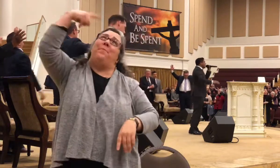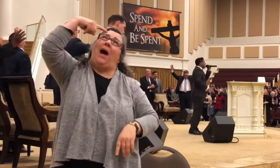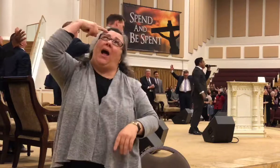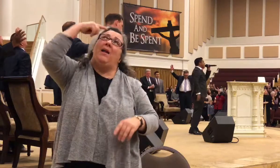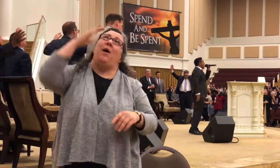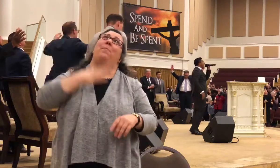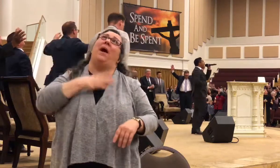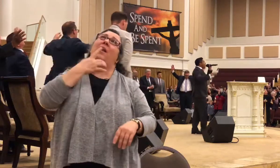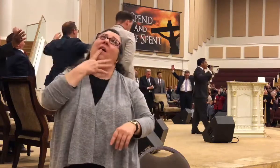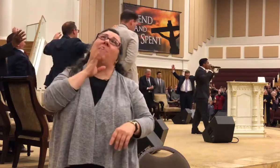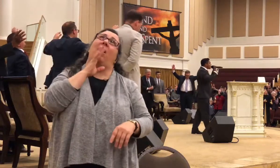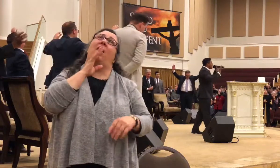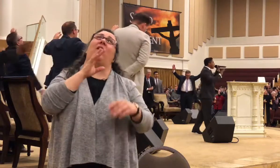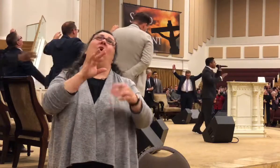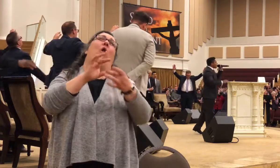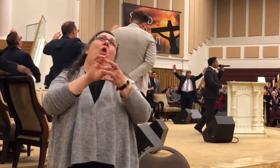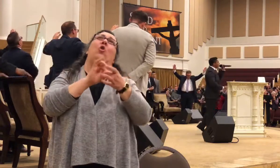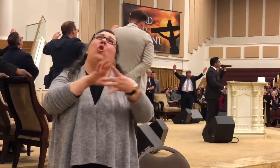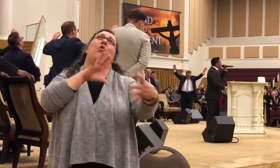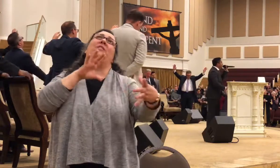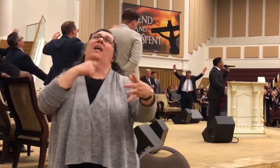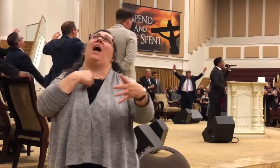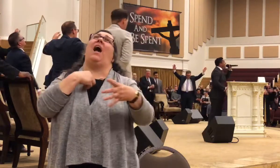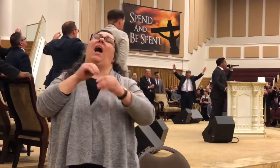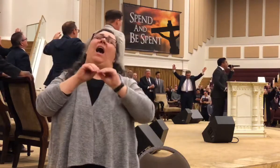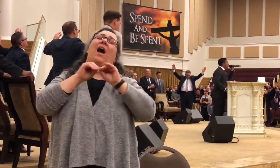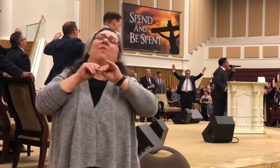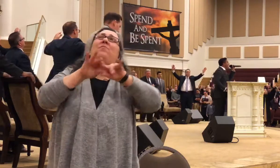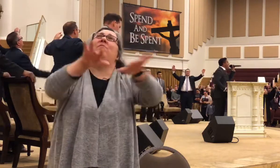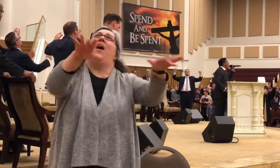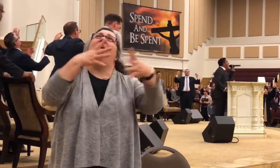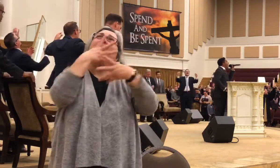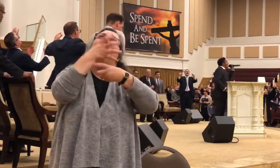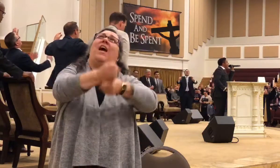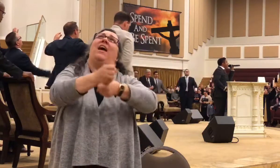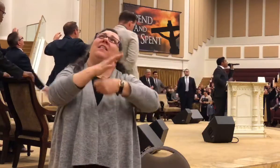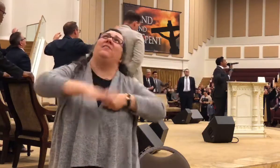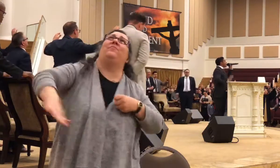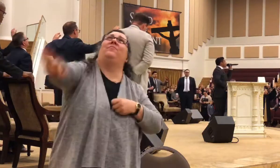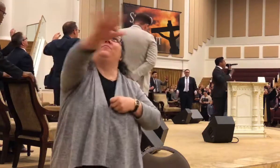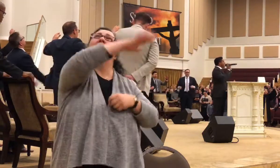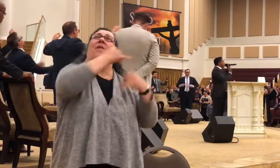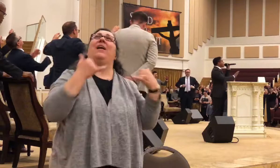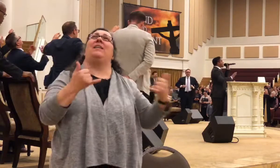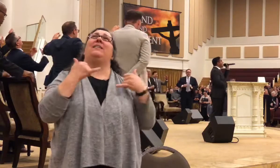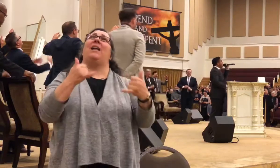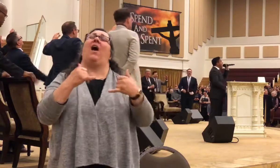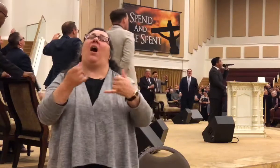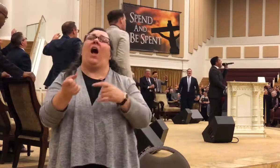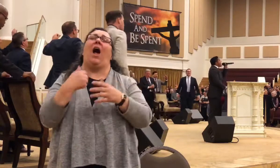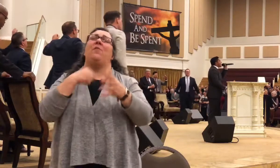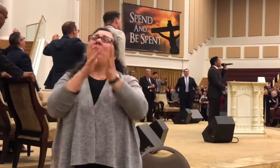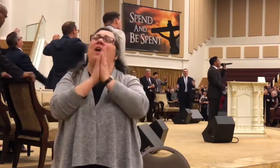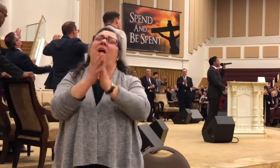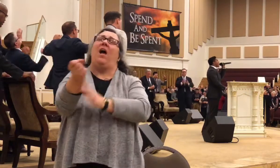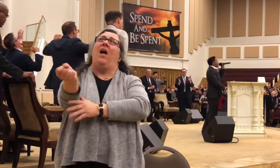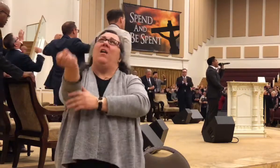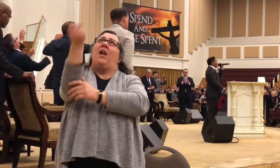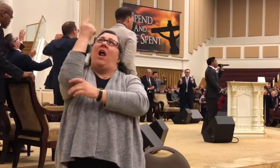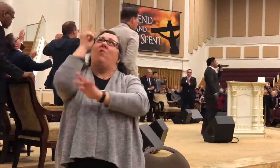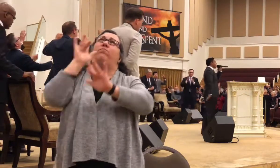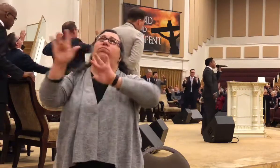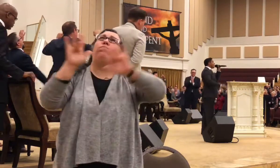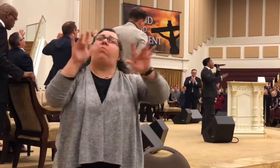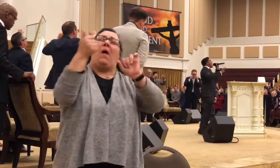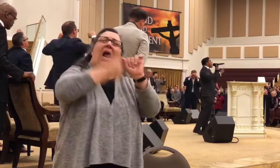loose my tongue, God? I release the gift of faith into this atmosphere right now, and revelation and understanding to hit every